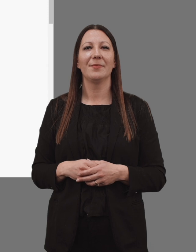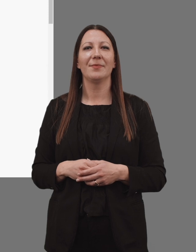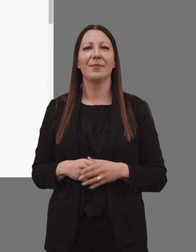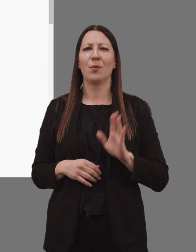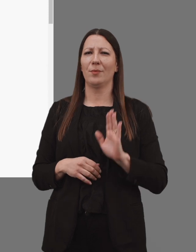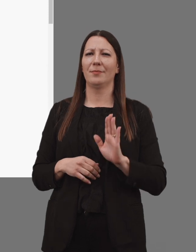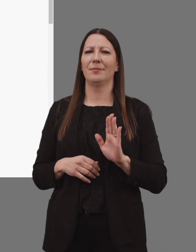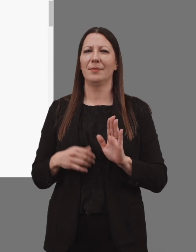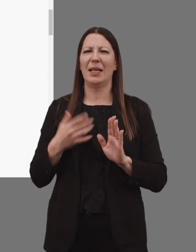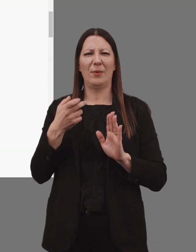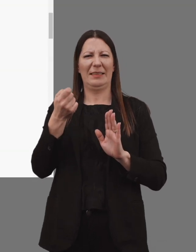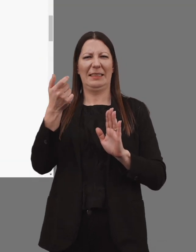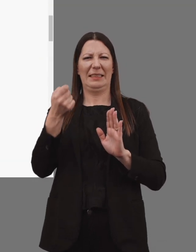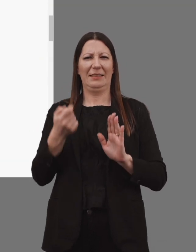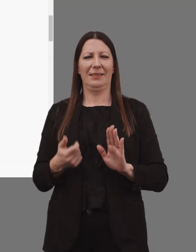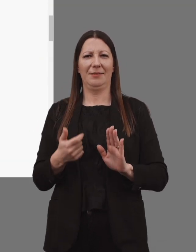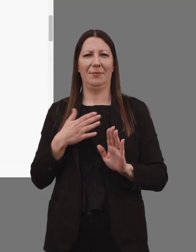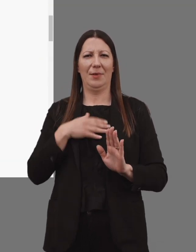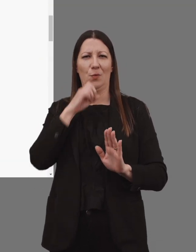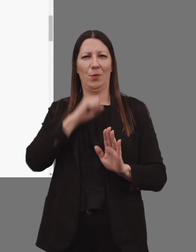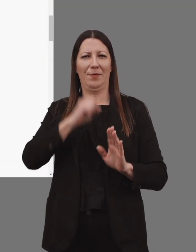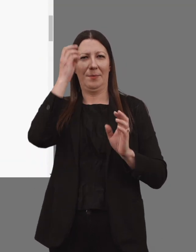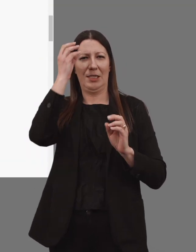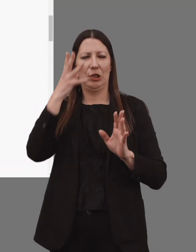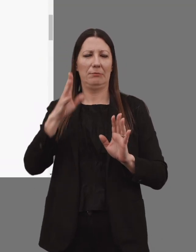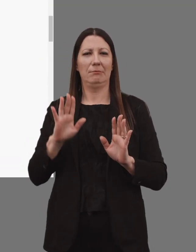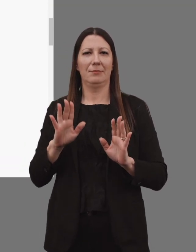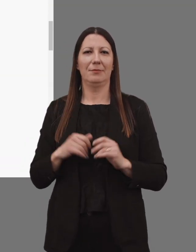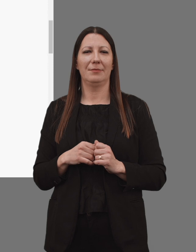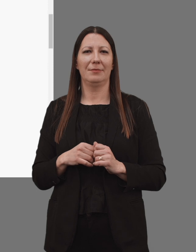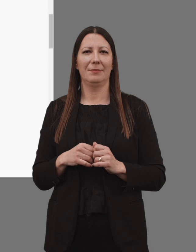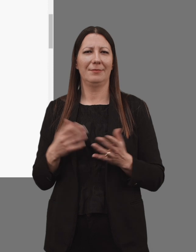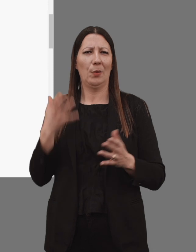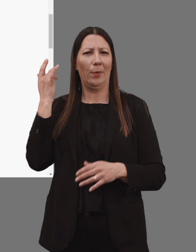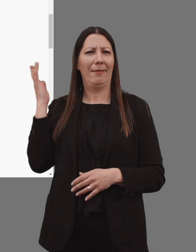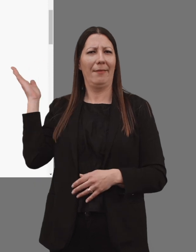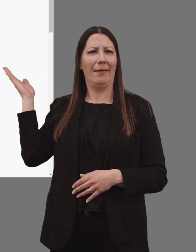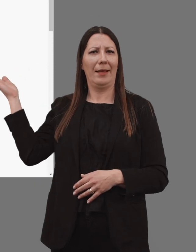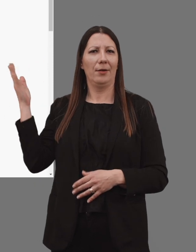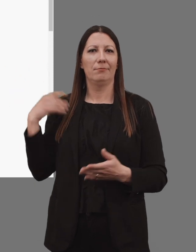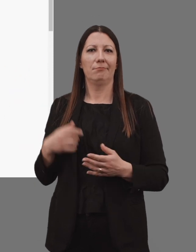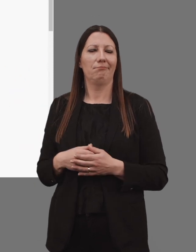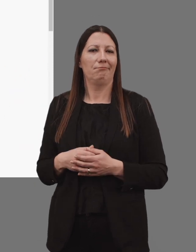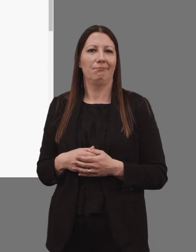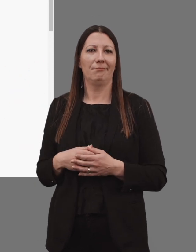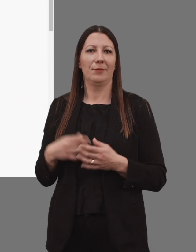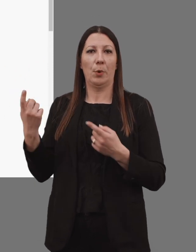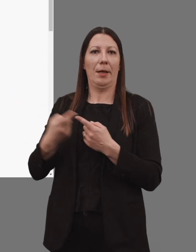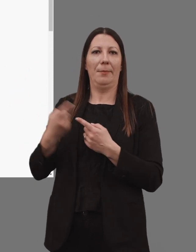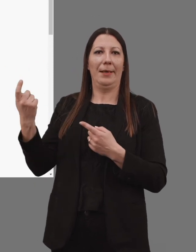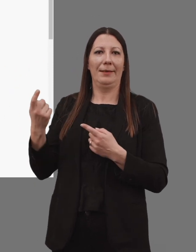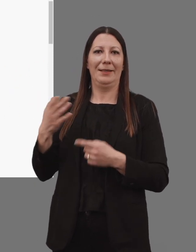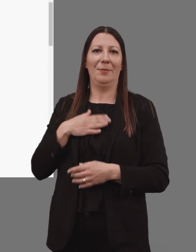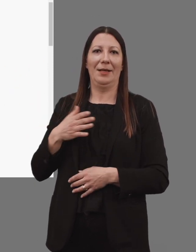delete this high school information here. I guess it was just automatically populating this from a